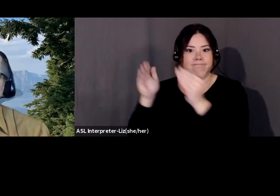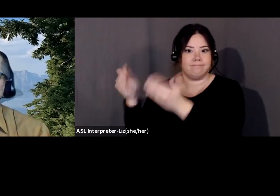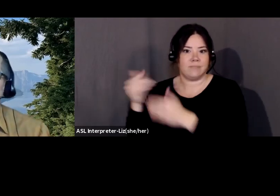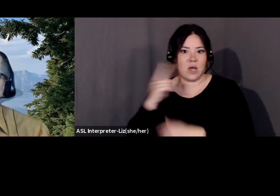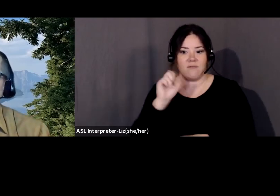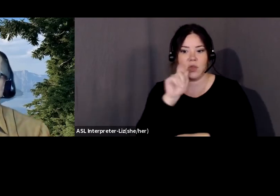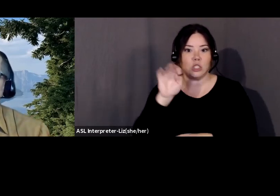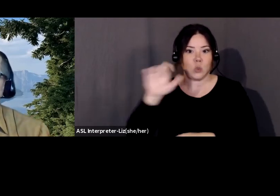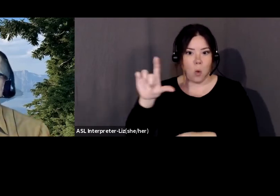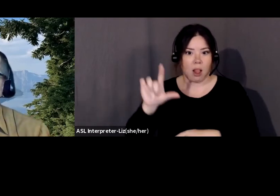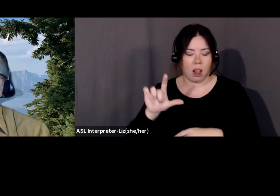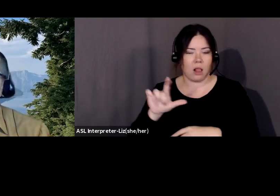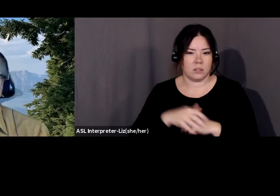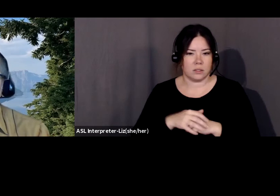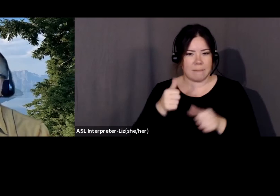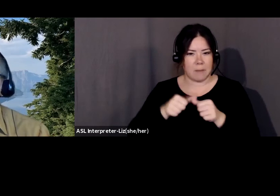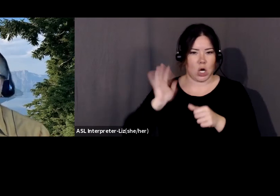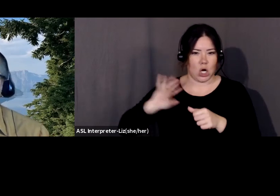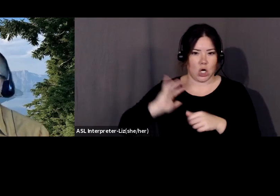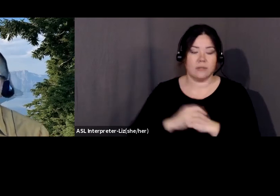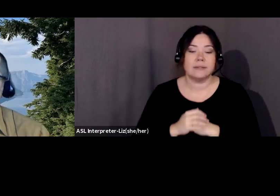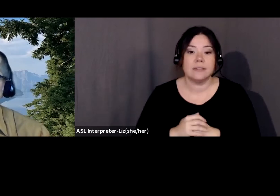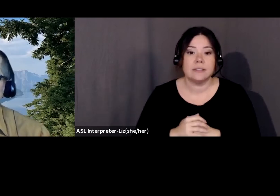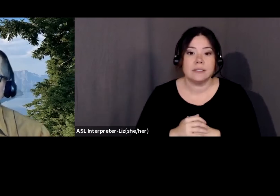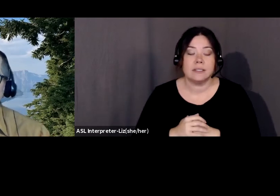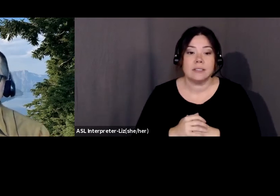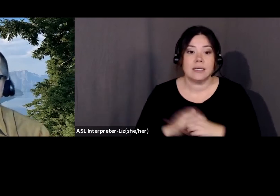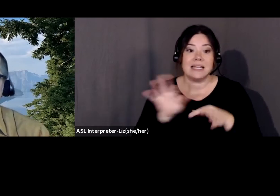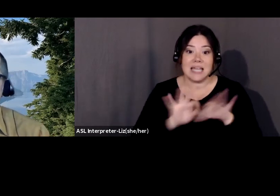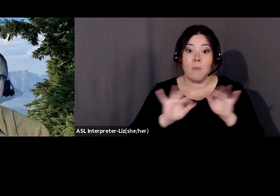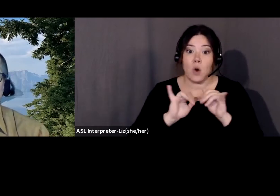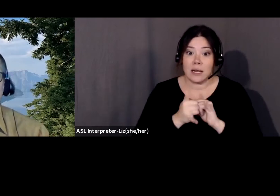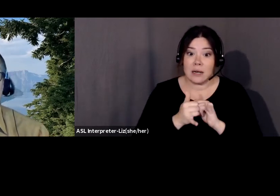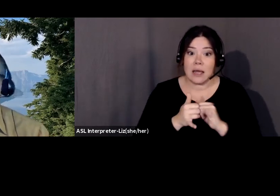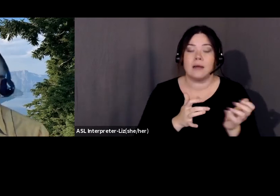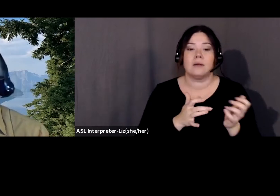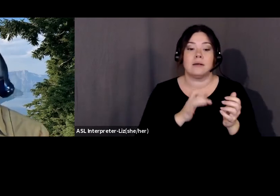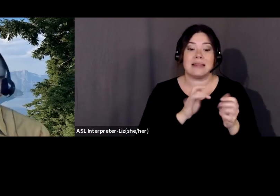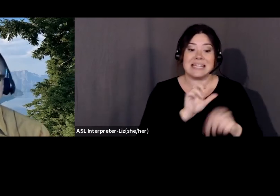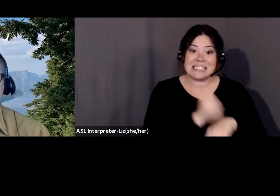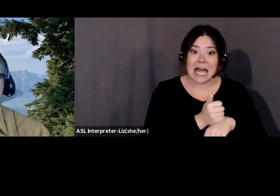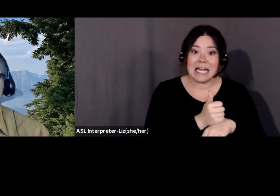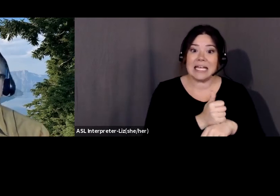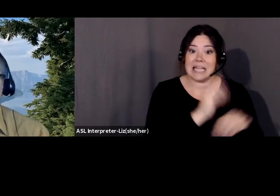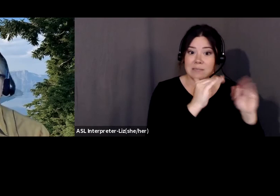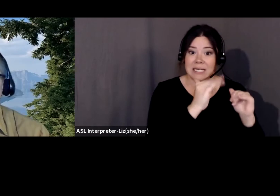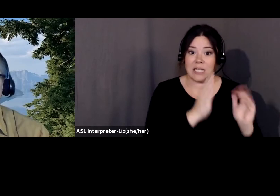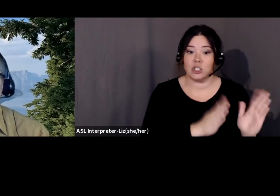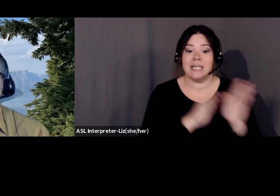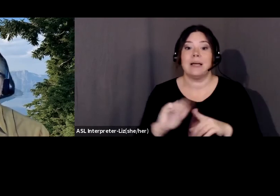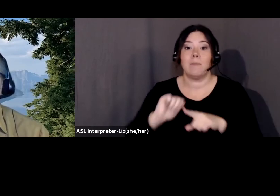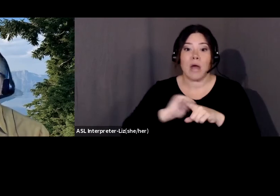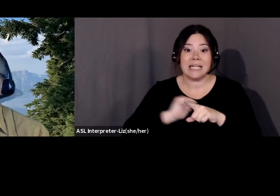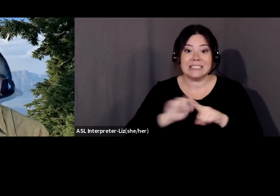important ways to go about that, again, I've described the setting the expectations, the practicing the different